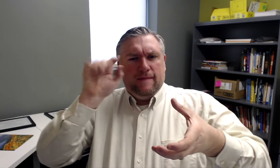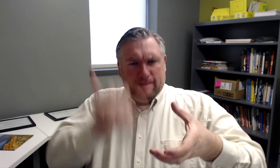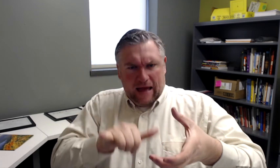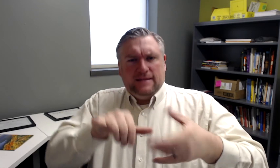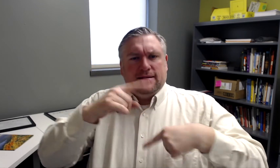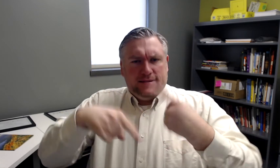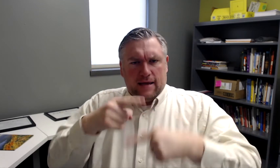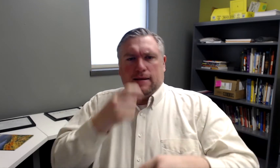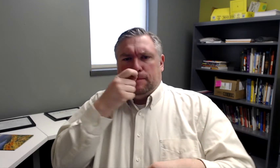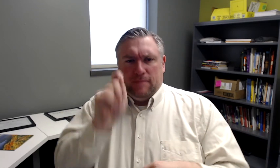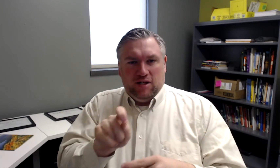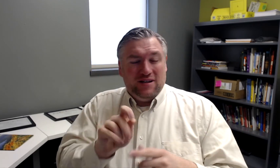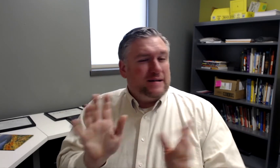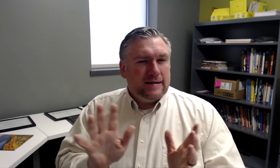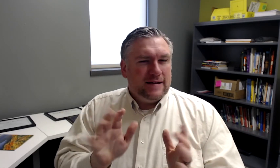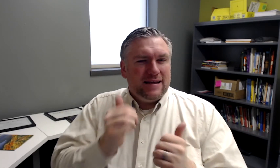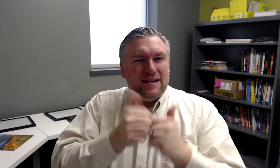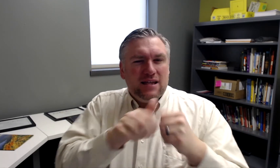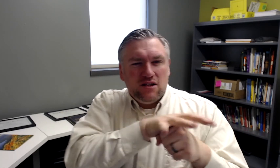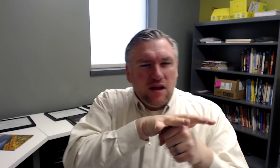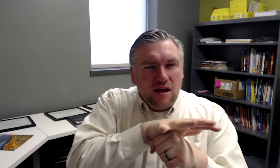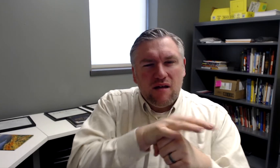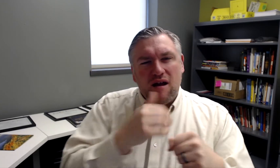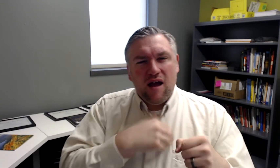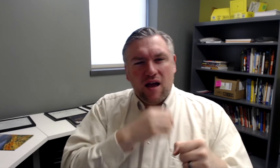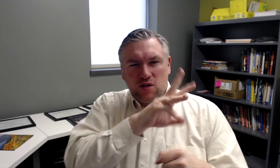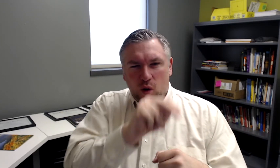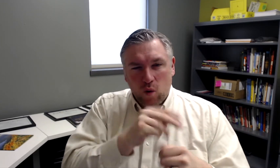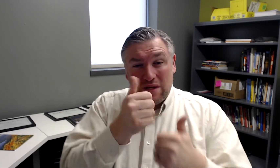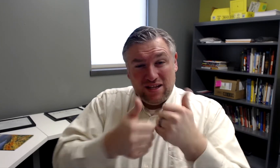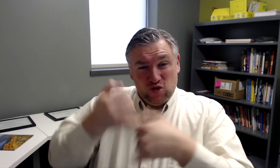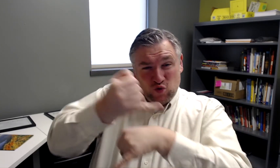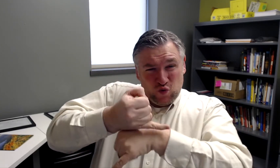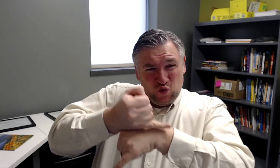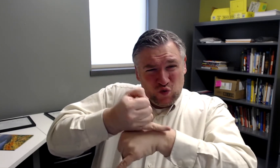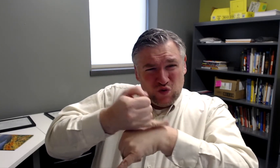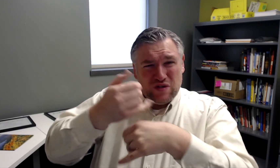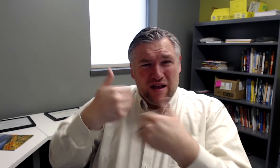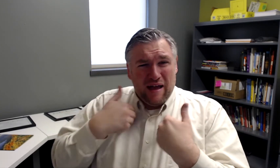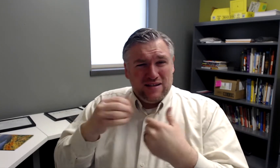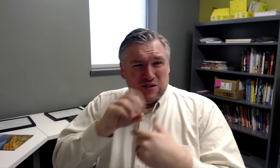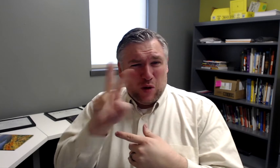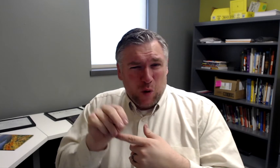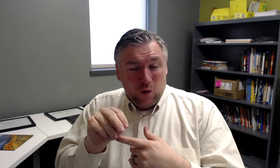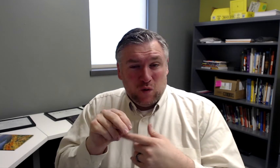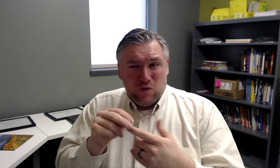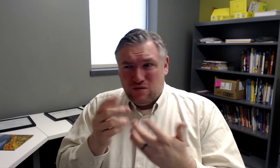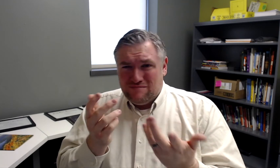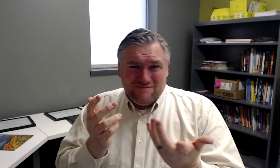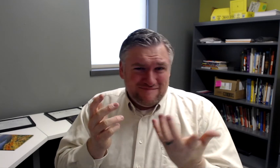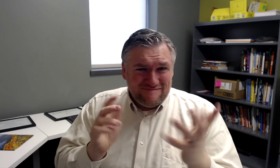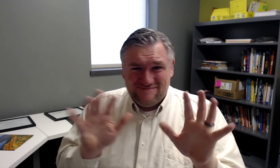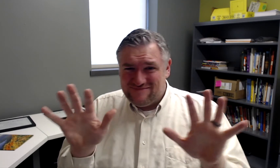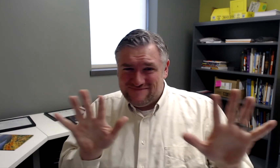ASL does not have a single definitive dictionary that you can use. There's regional variations, there's school